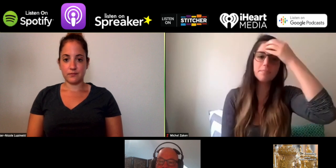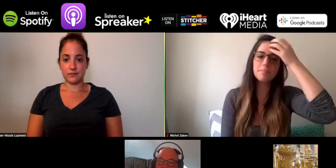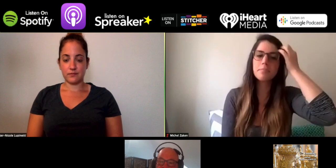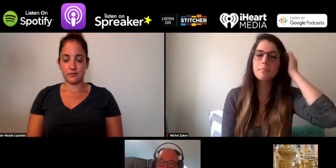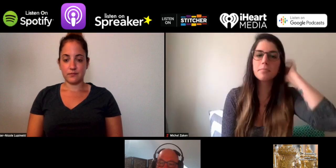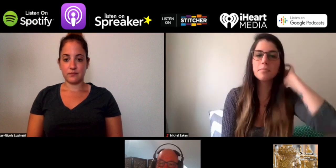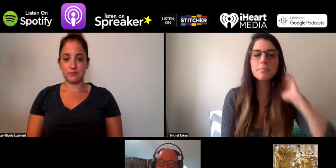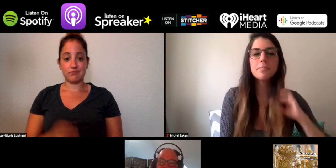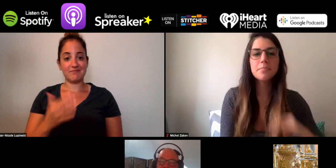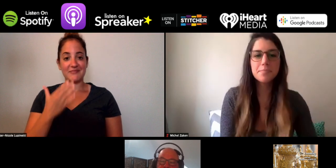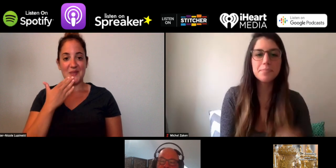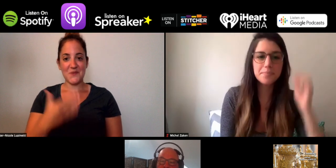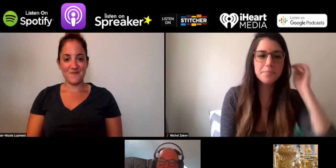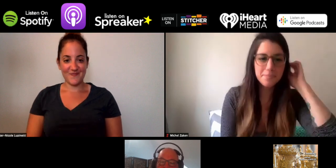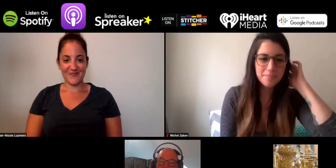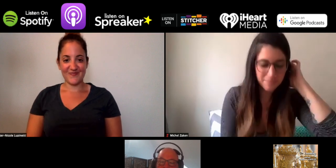Thank you.